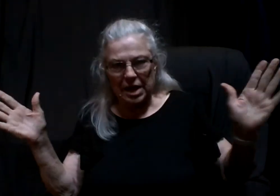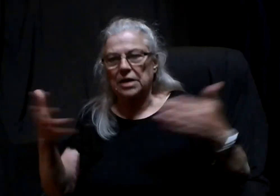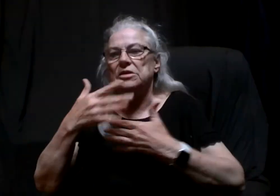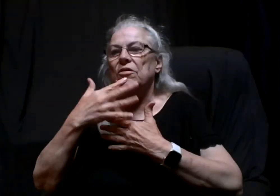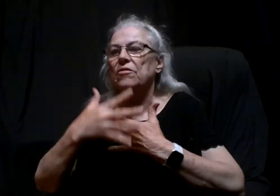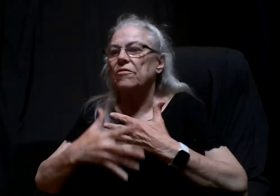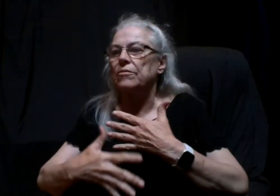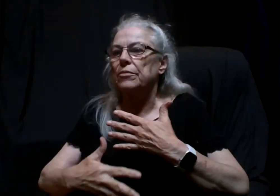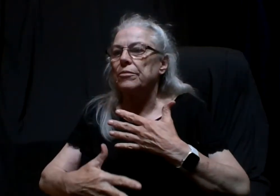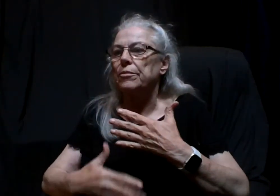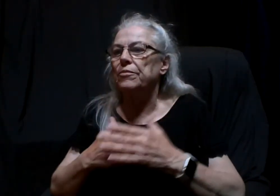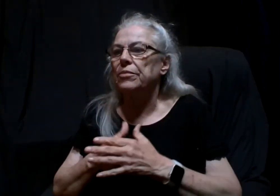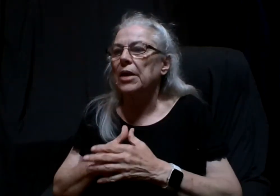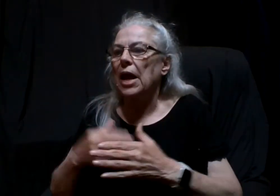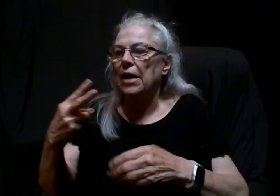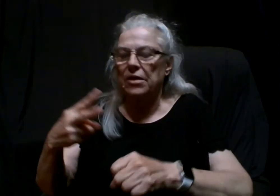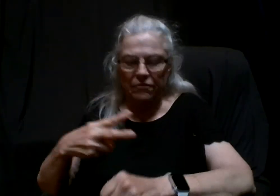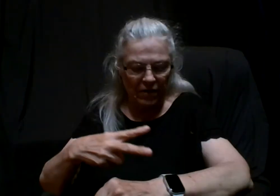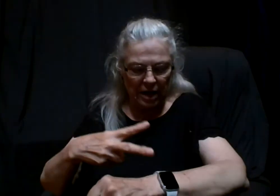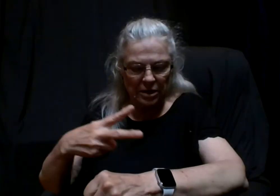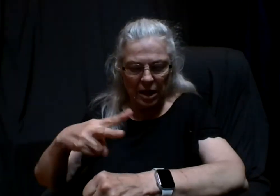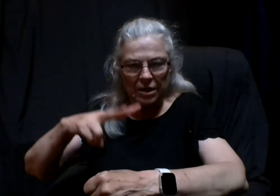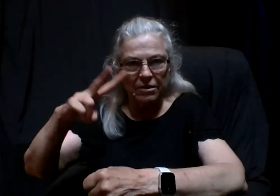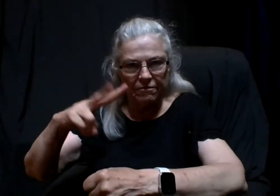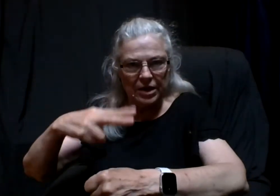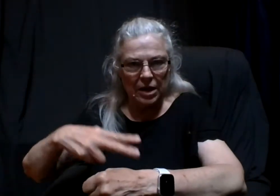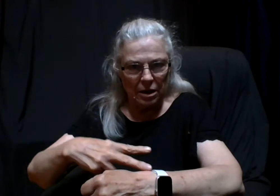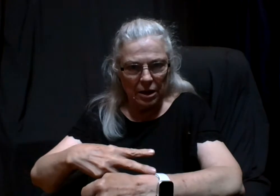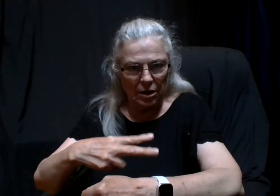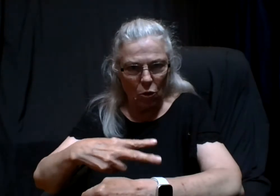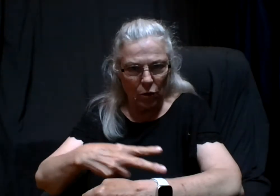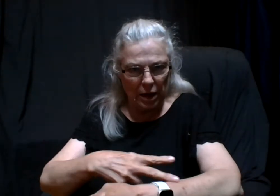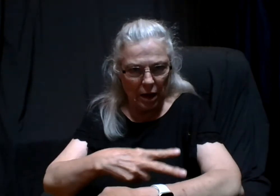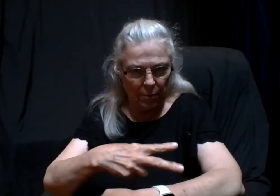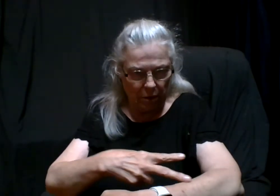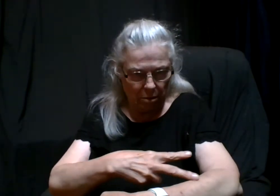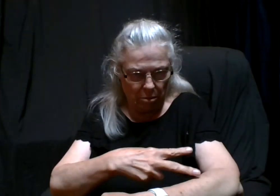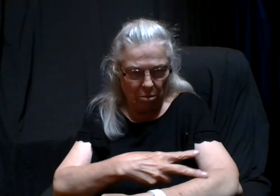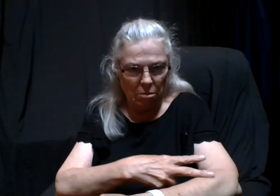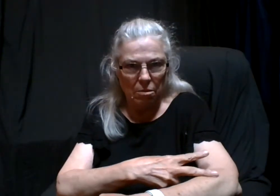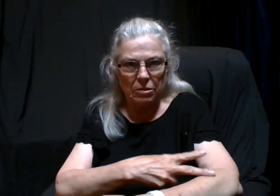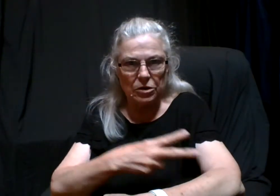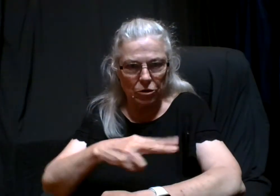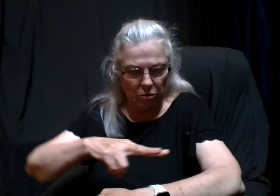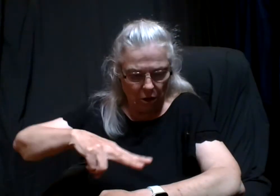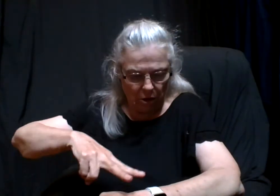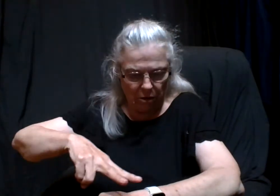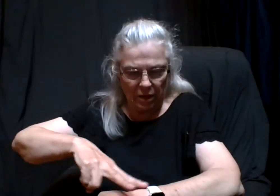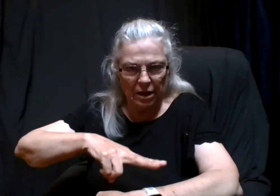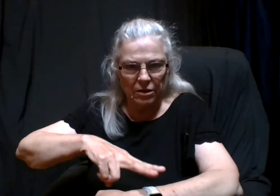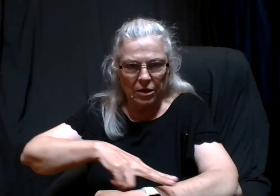hands. And then vein, the V going up, you're that